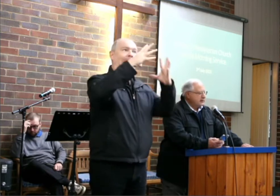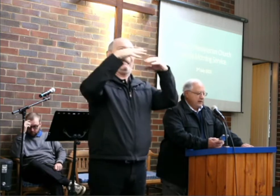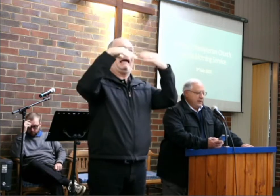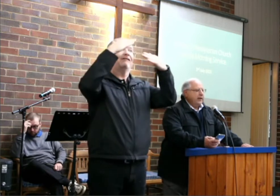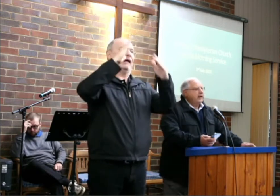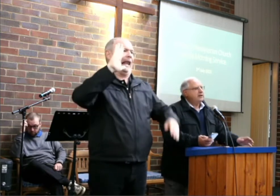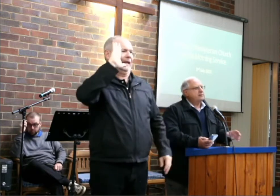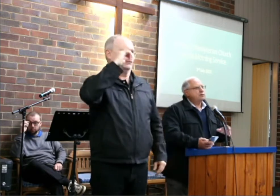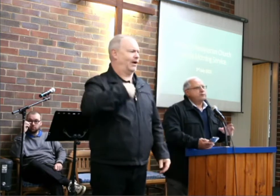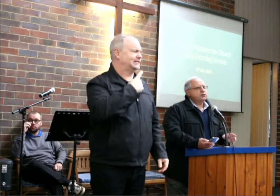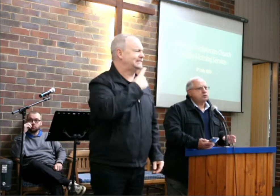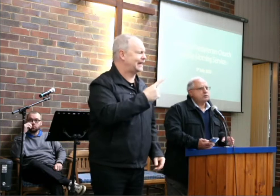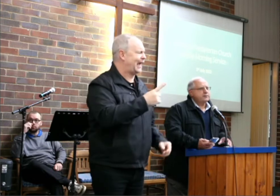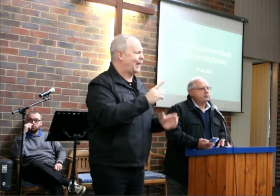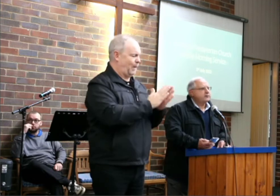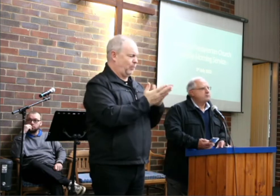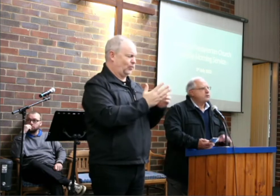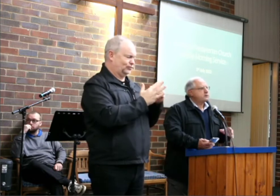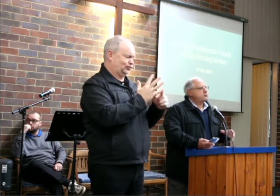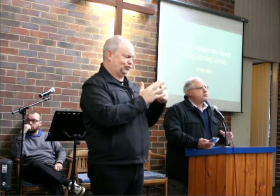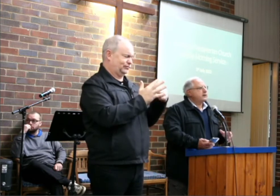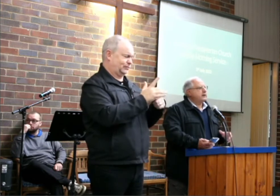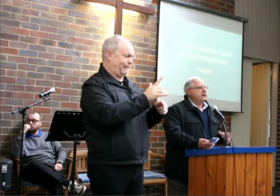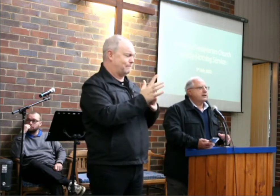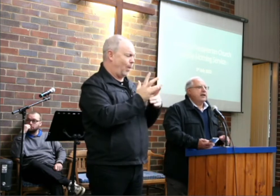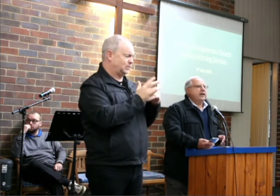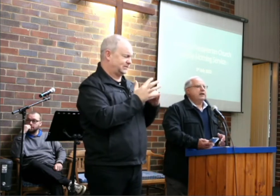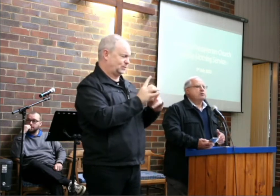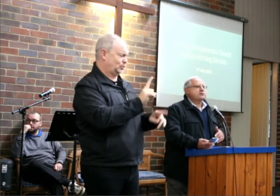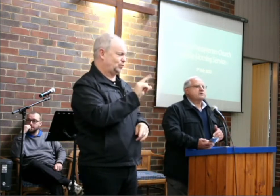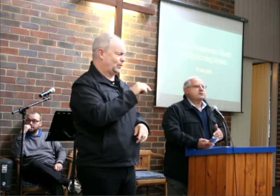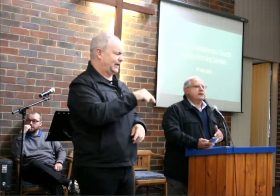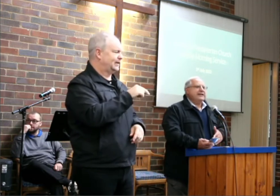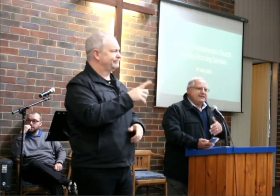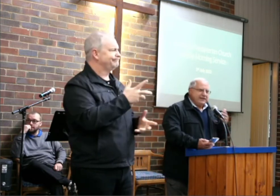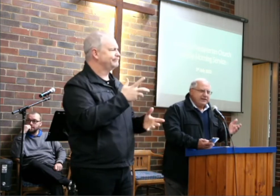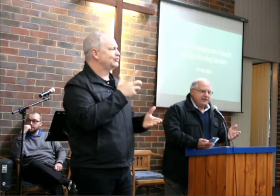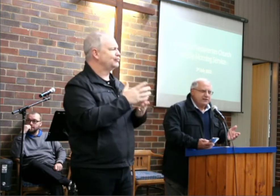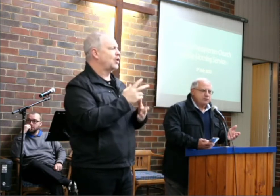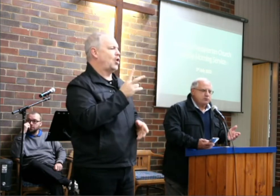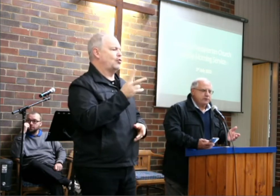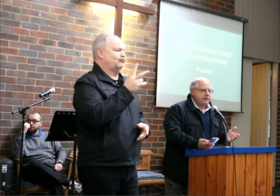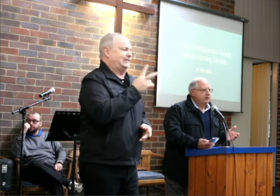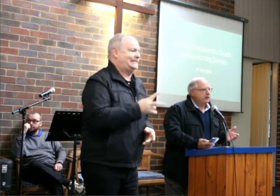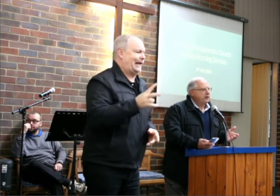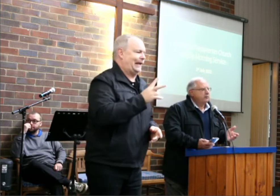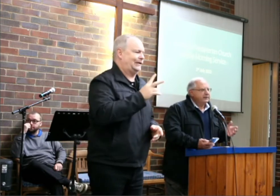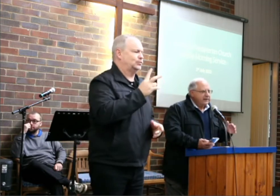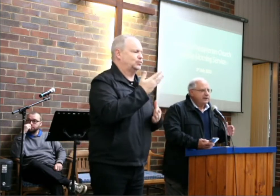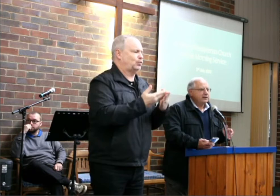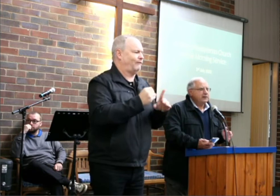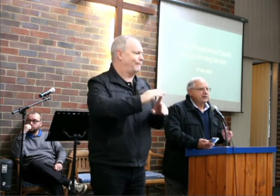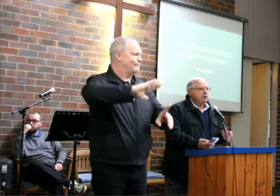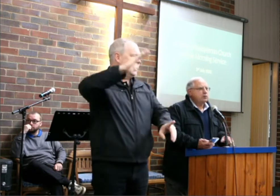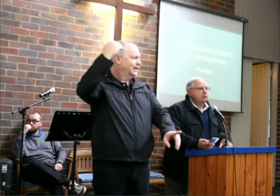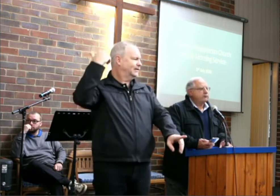saying. In the book of Deuteronomy, what Moses was doing here, he was retelling the story,